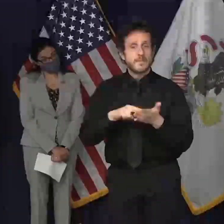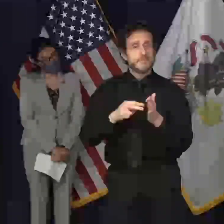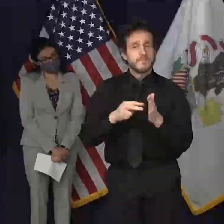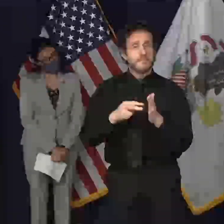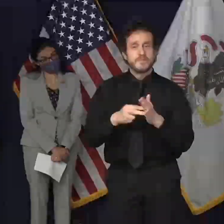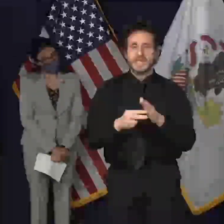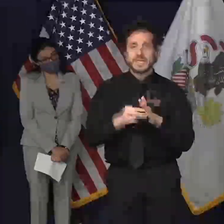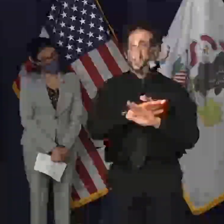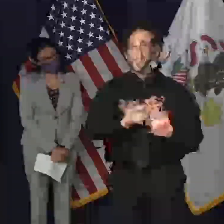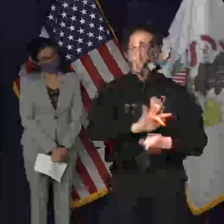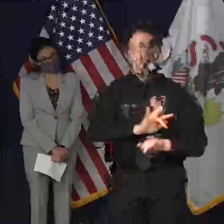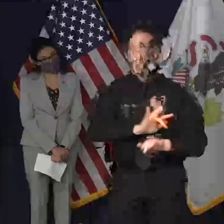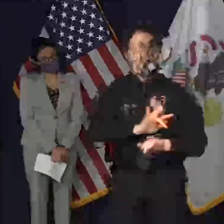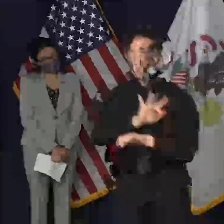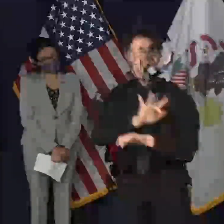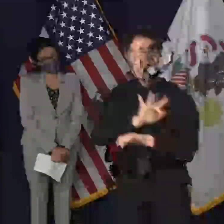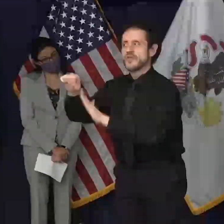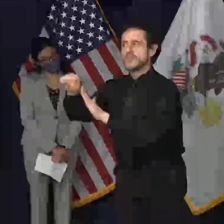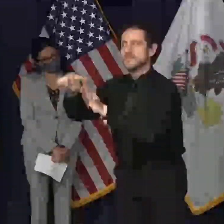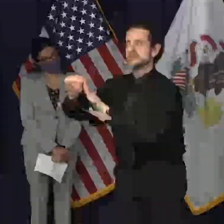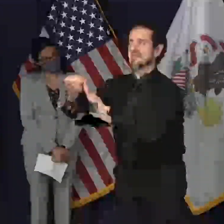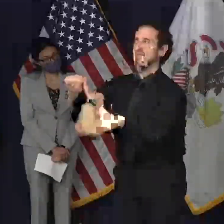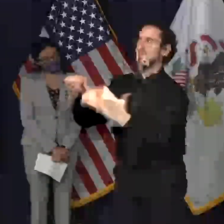these places that clearly are going to be